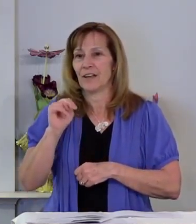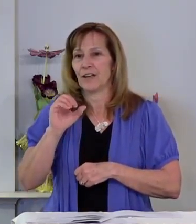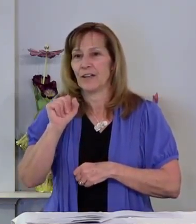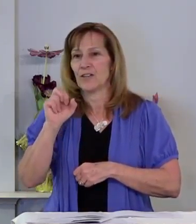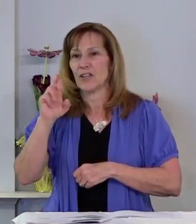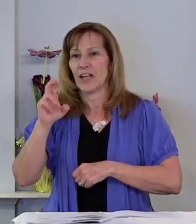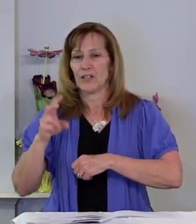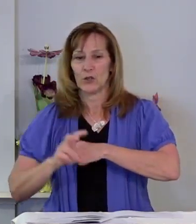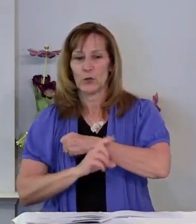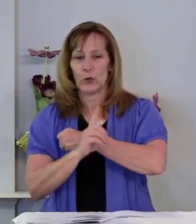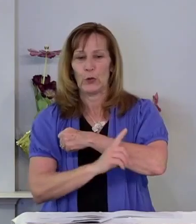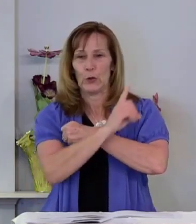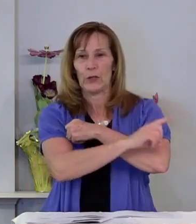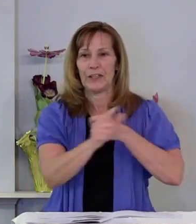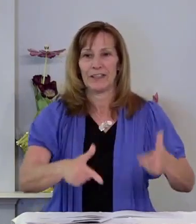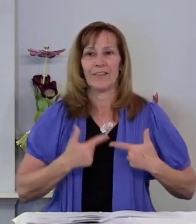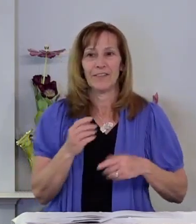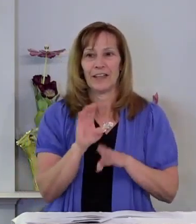closet.